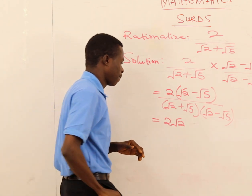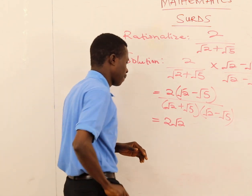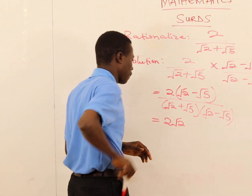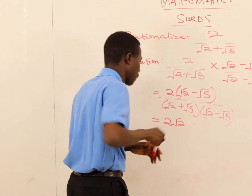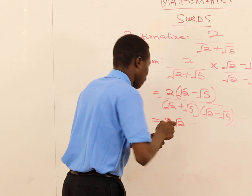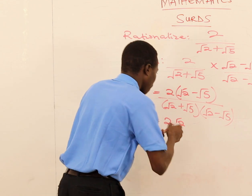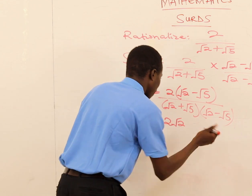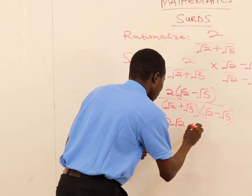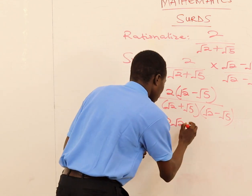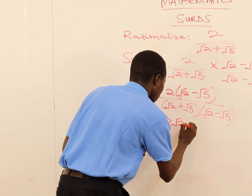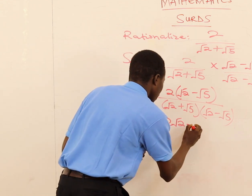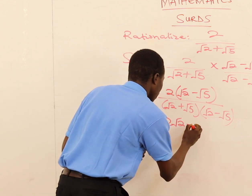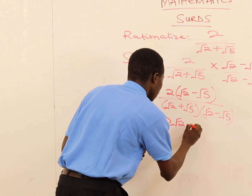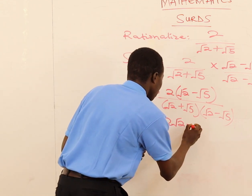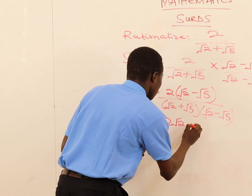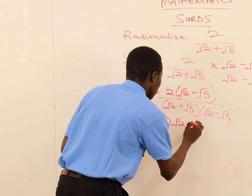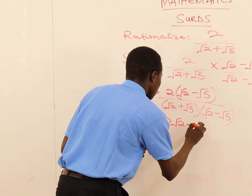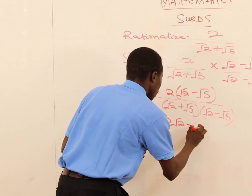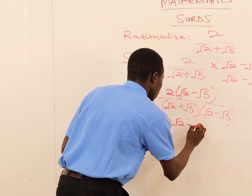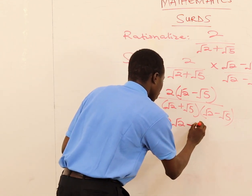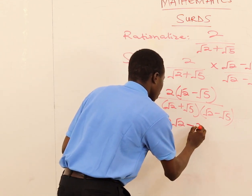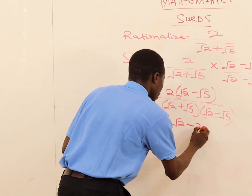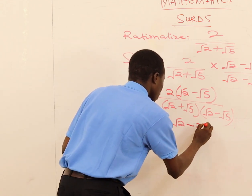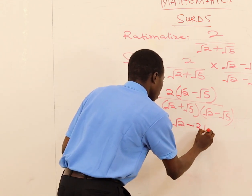have 2 minus 1, which is going to give us